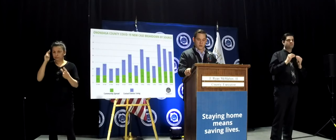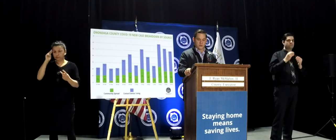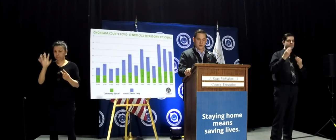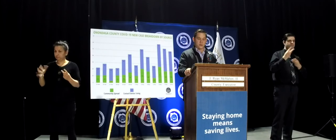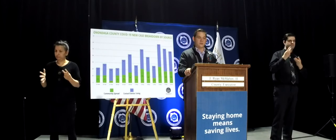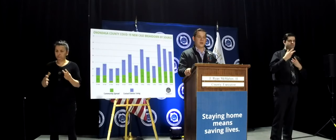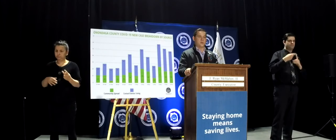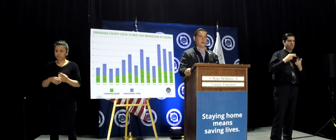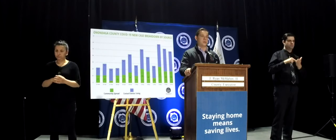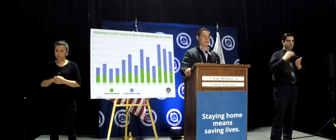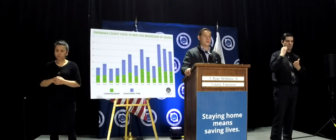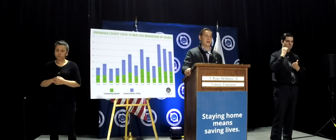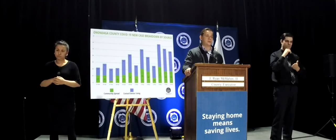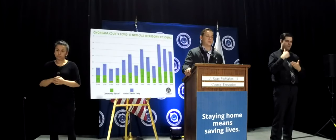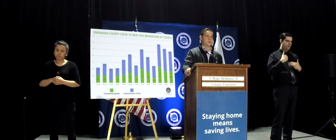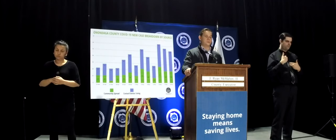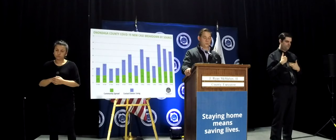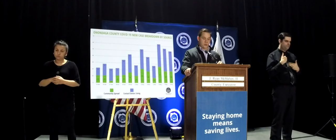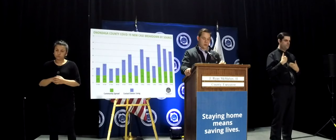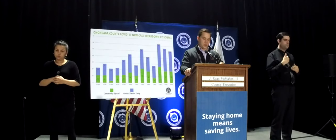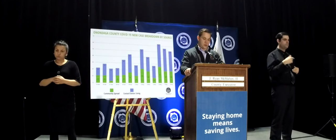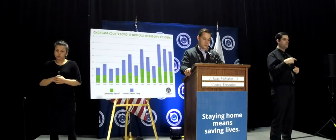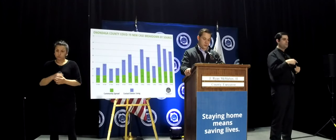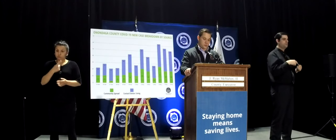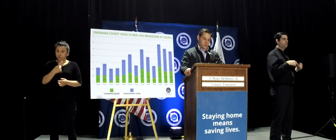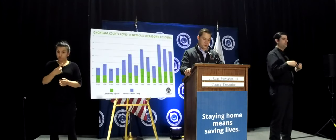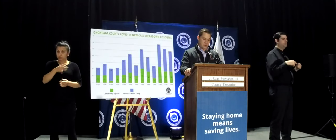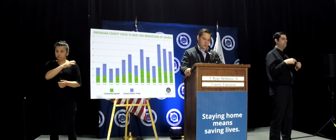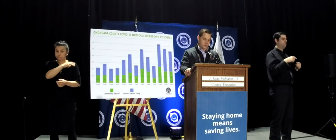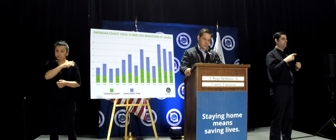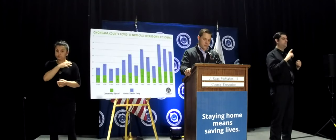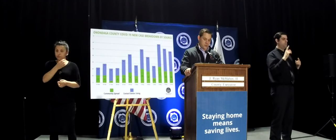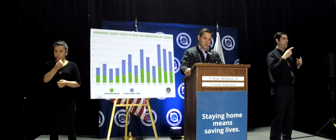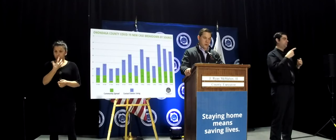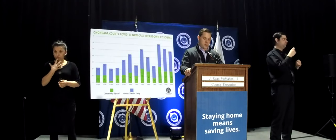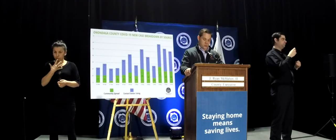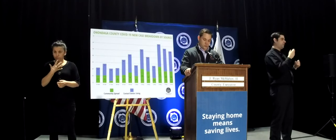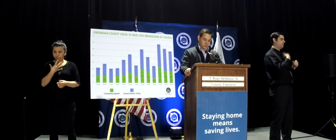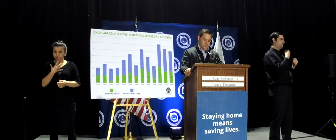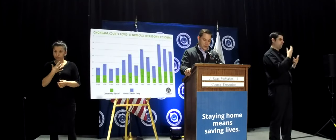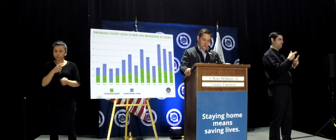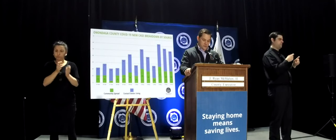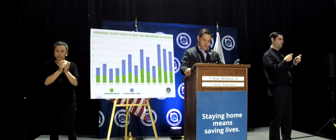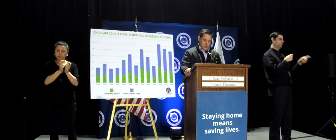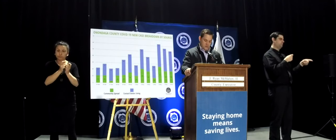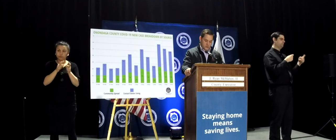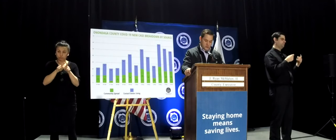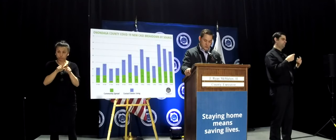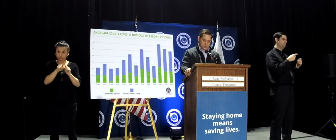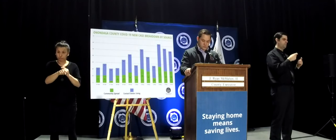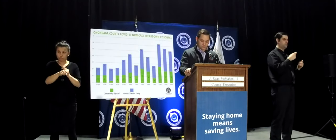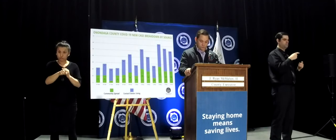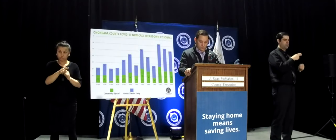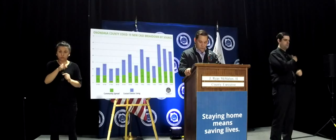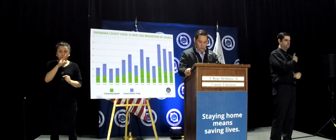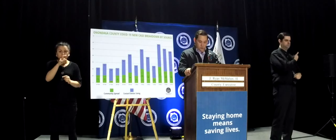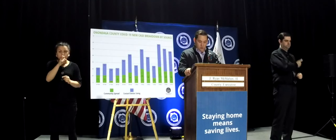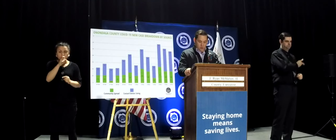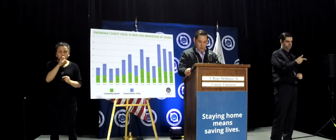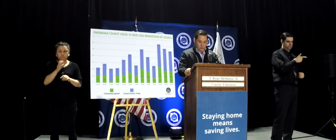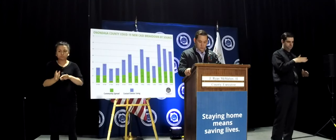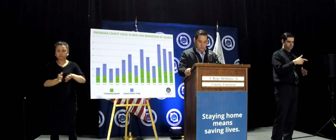we lost, their family members reached out to me, and so I spoke to them, but those will be private conversations.